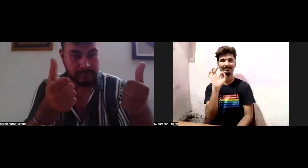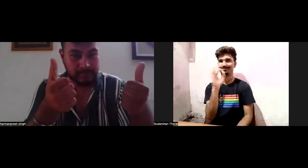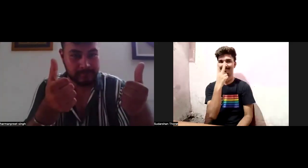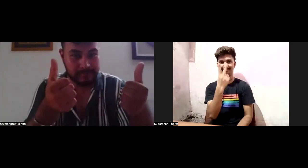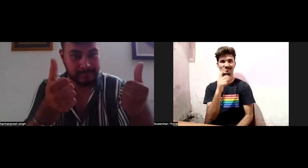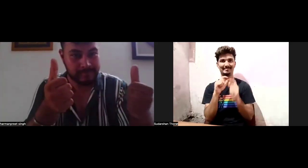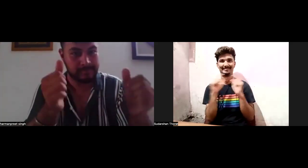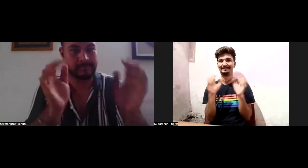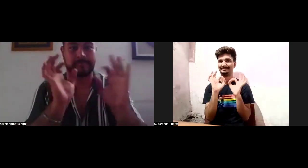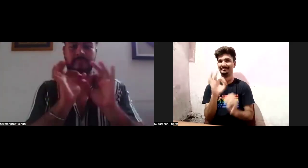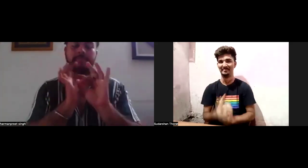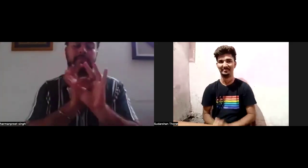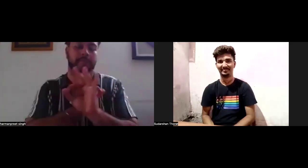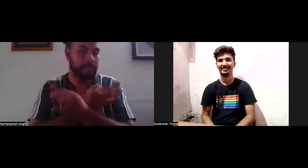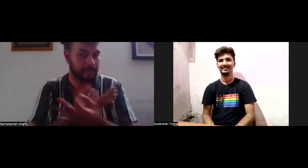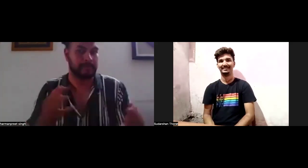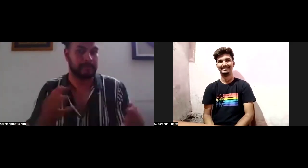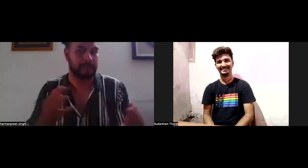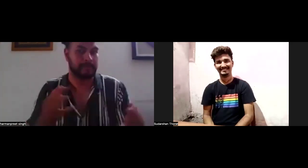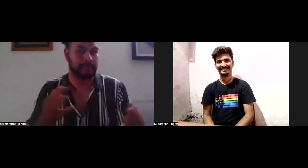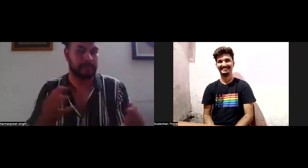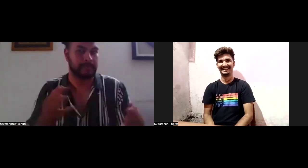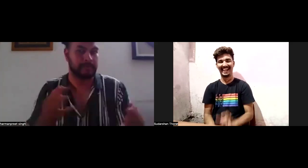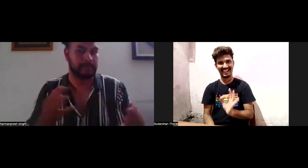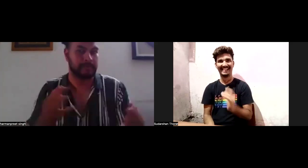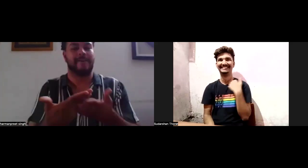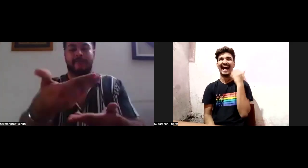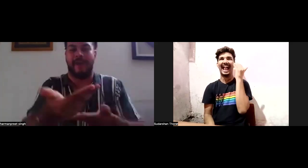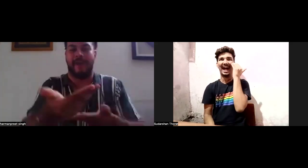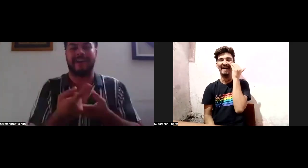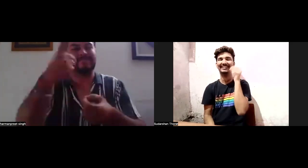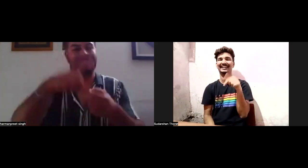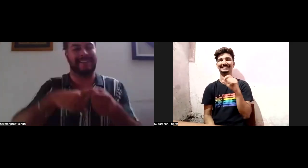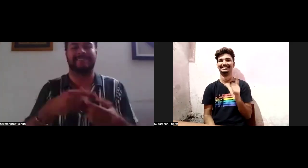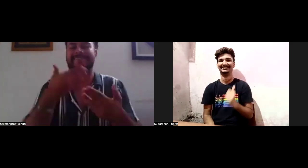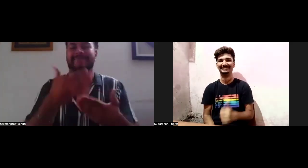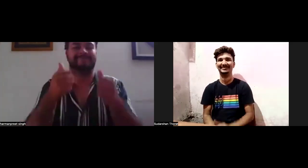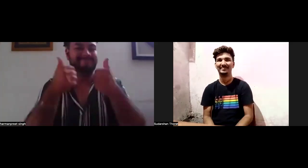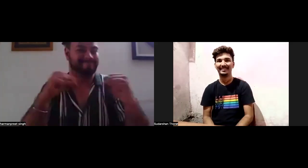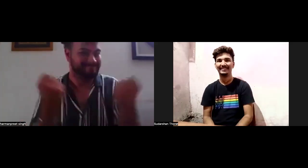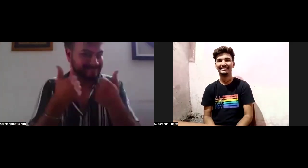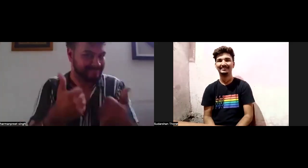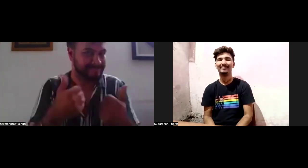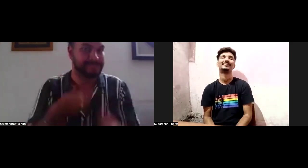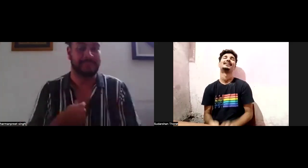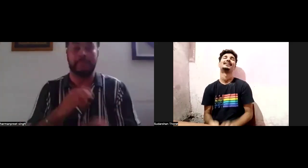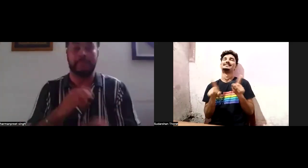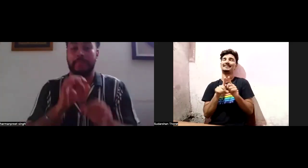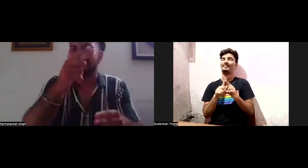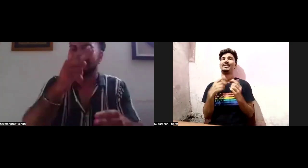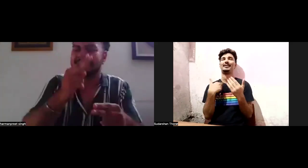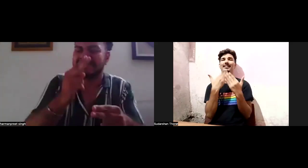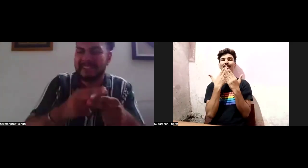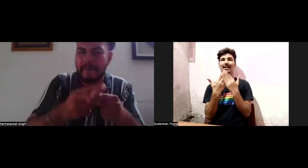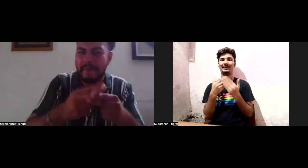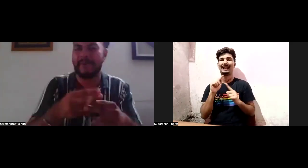Sudarshan, can you see me clearly? Yes, I can see you clearly. Perfect. So welcome to our panel discussion today. Thank